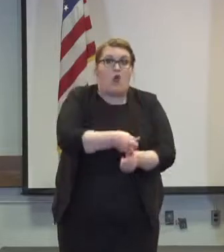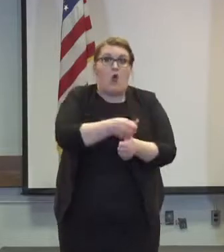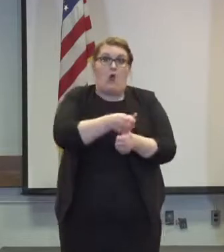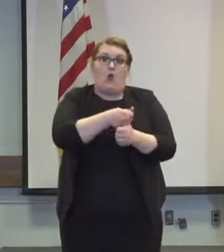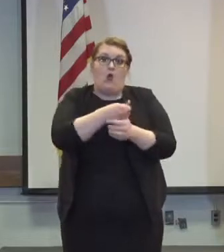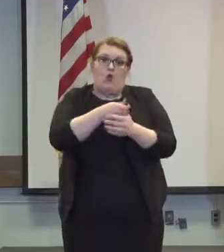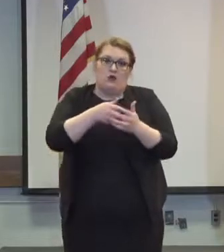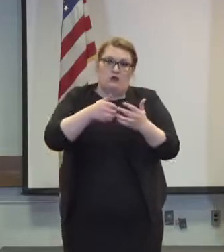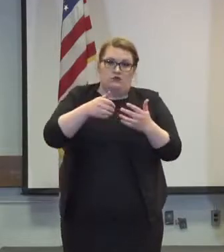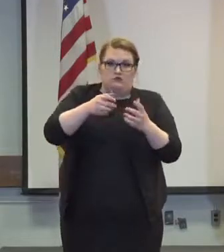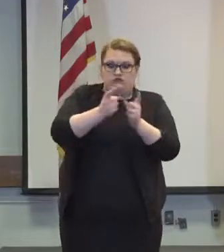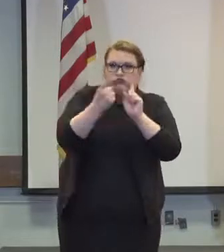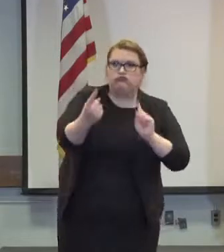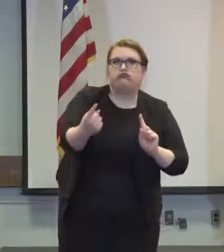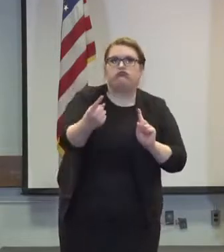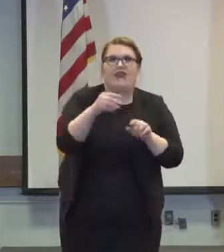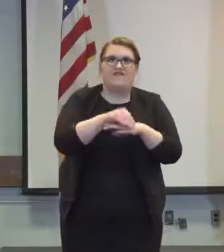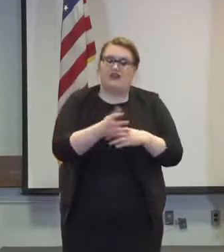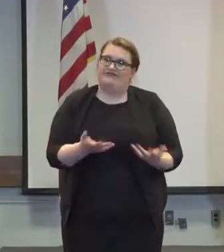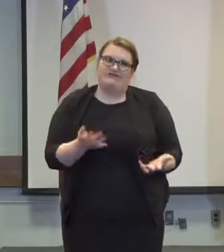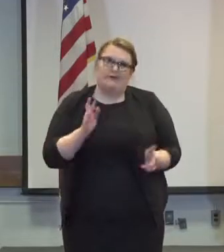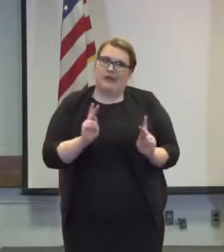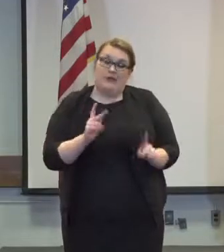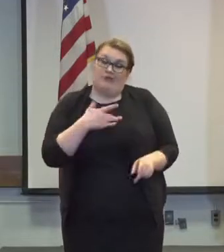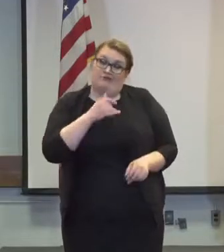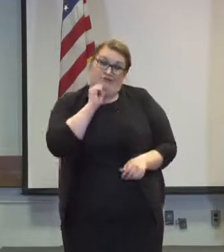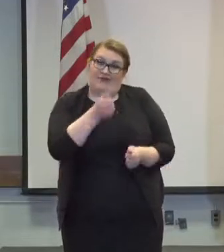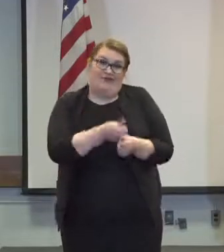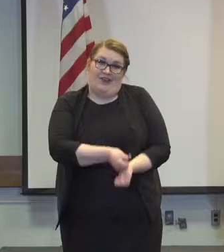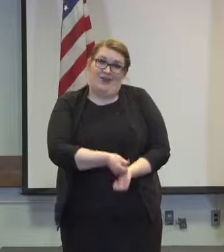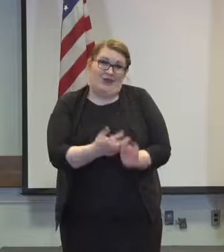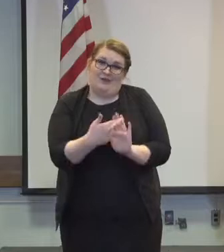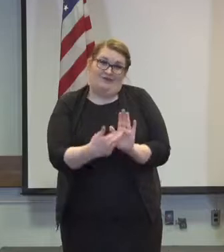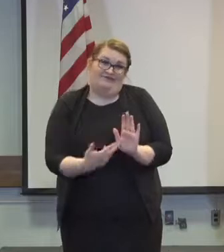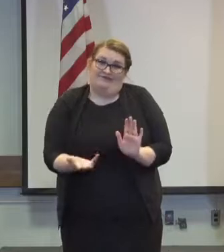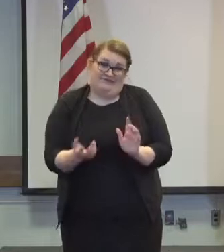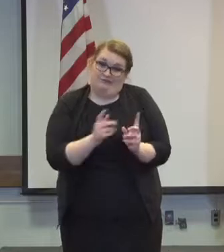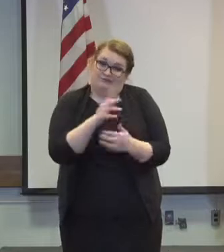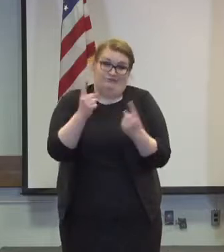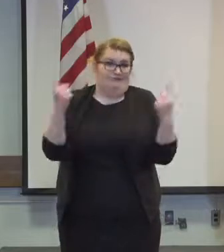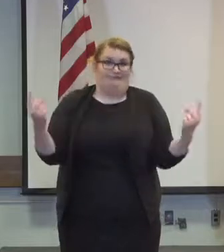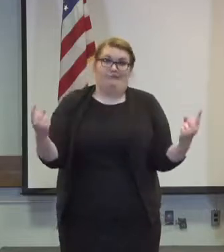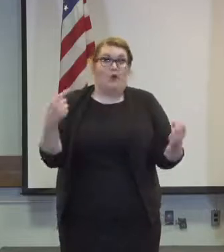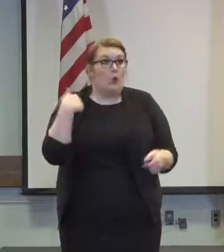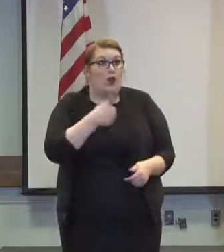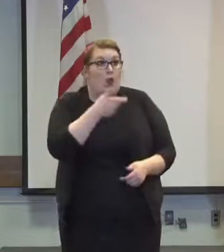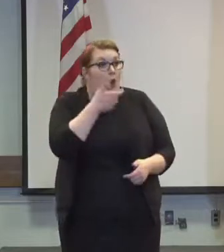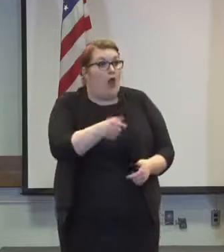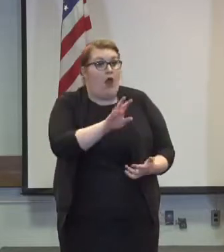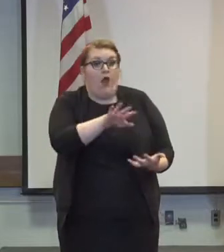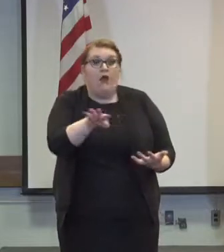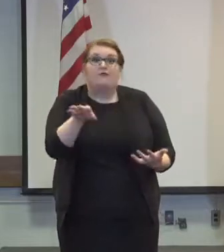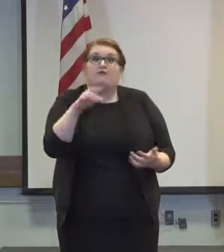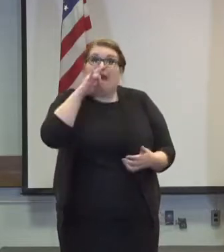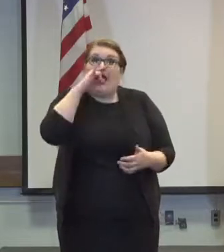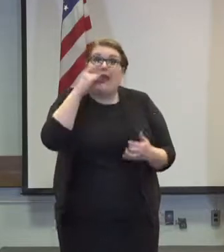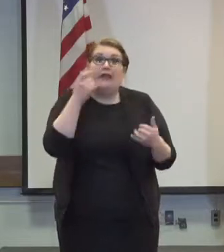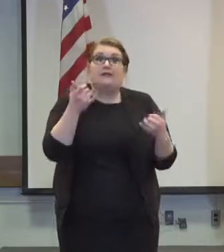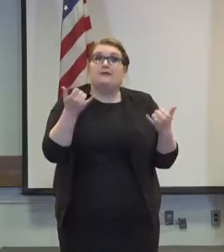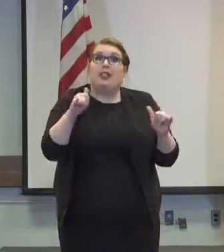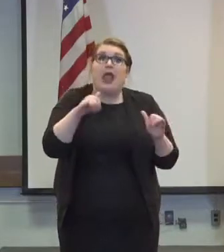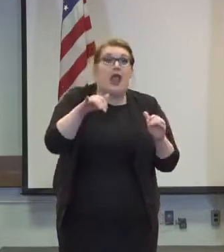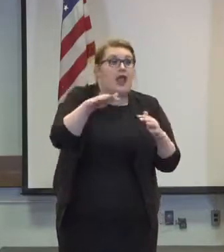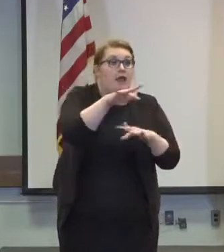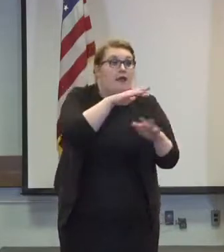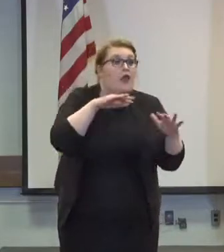advice. And people didn't follow the social distancing advice. I mean, we watched kids in playgrounds and playing on the